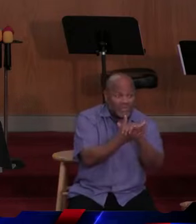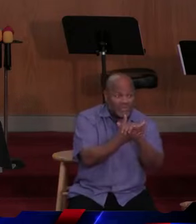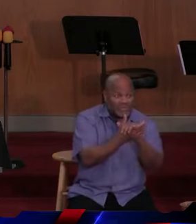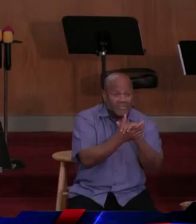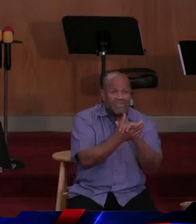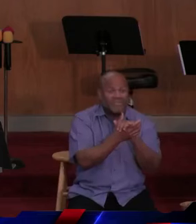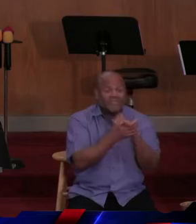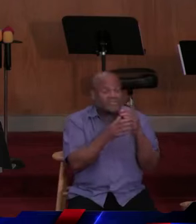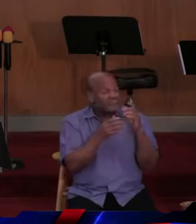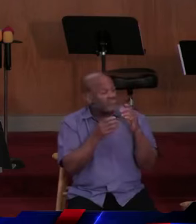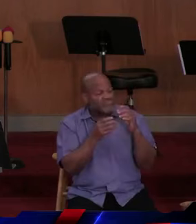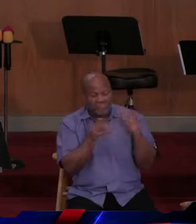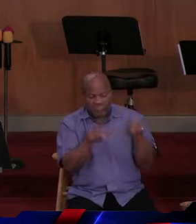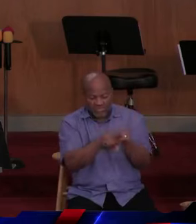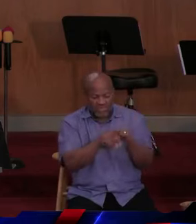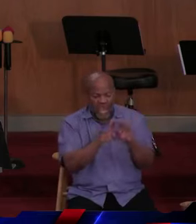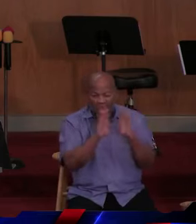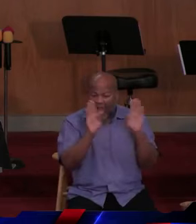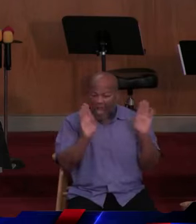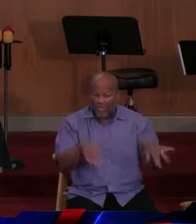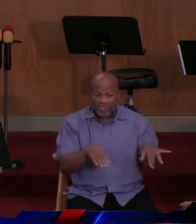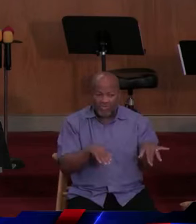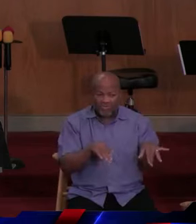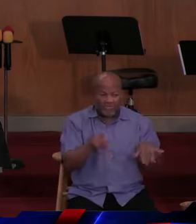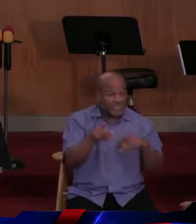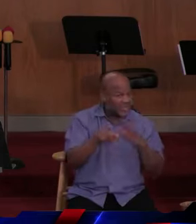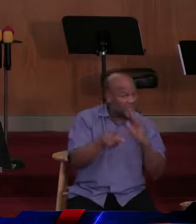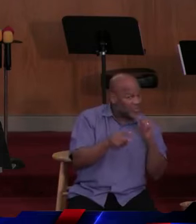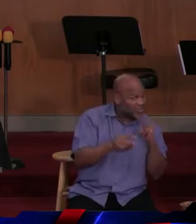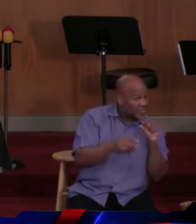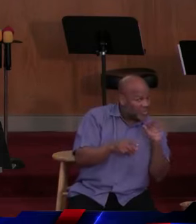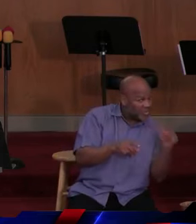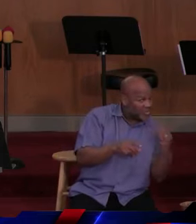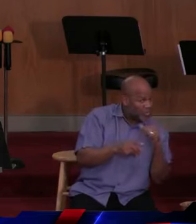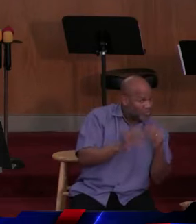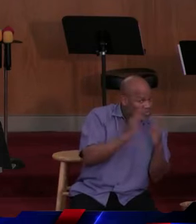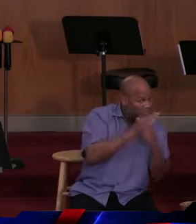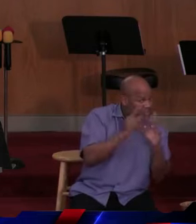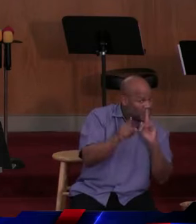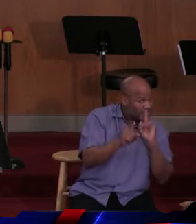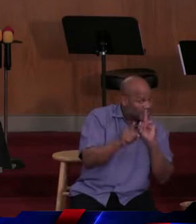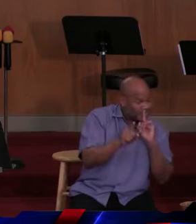far apart. I ain't said nothing, Greg. I ain't talking about you. Don't get in trouble, Greg.